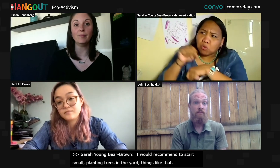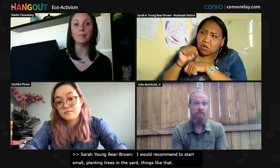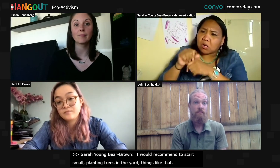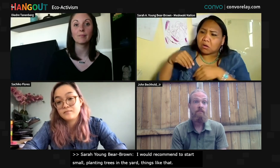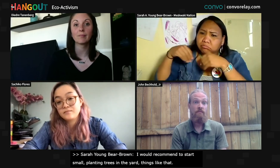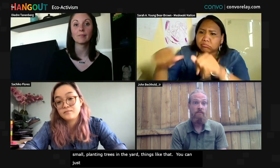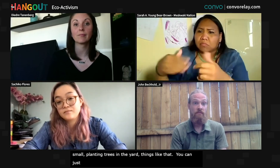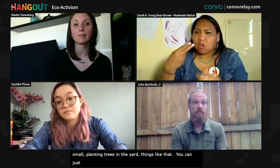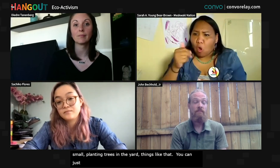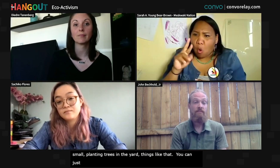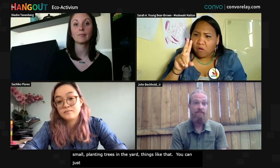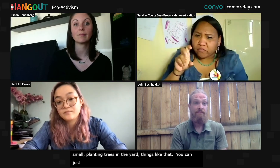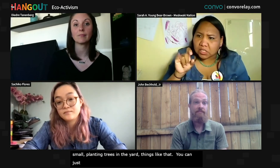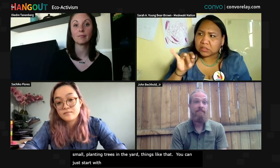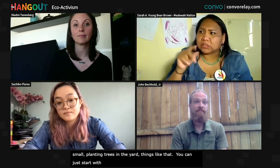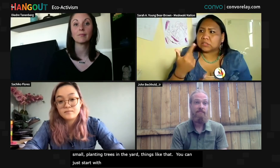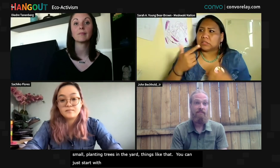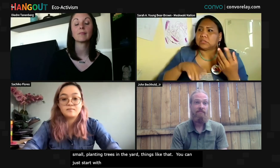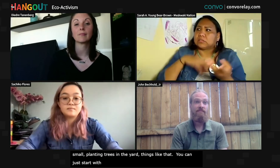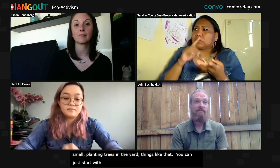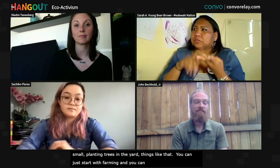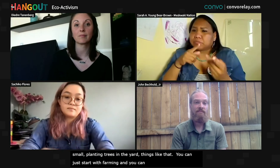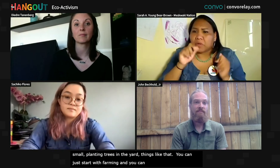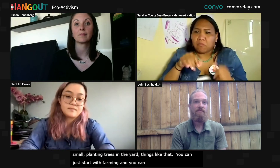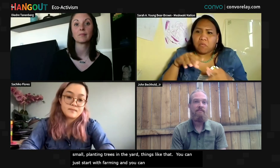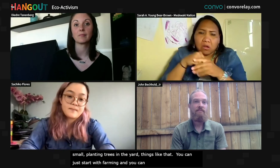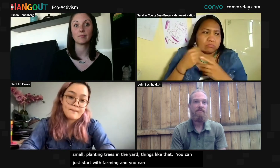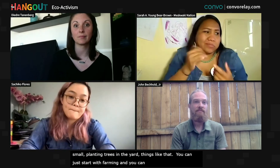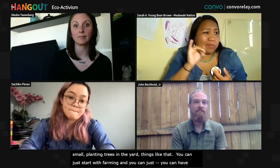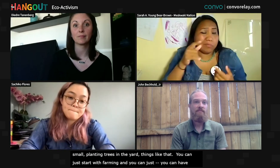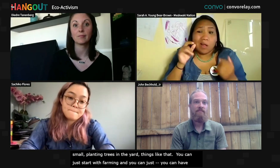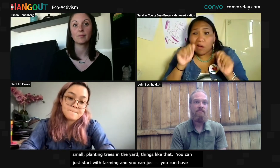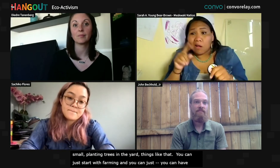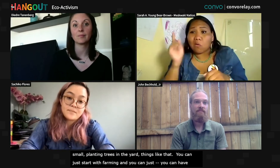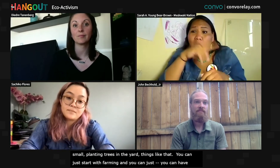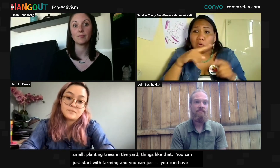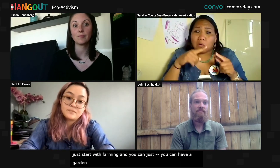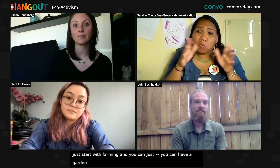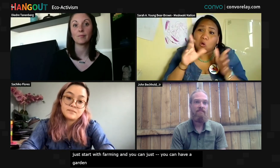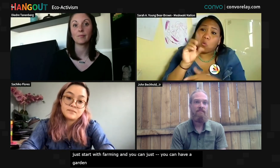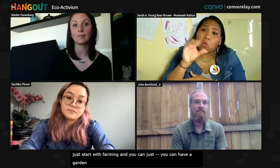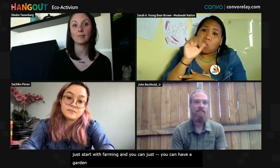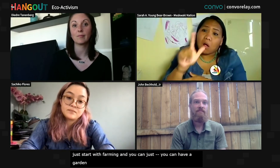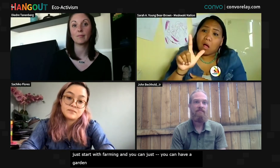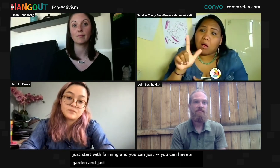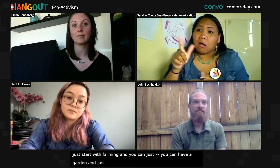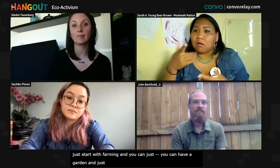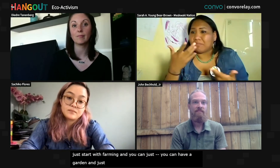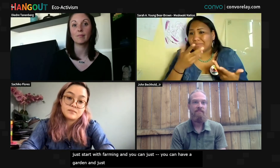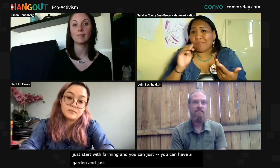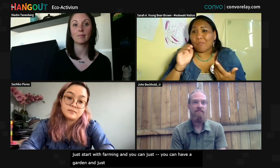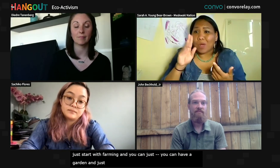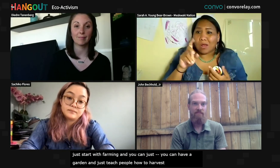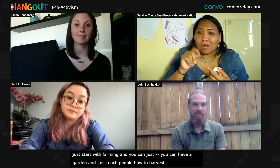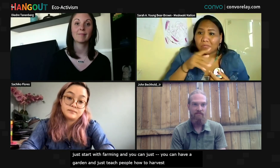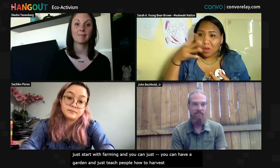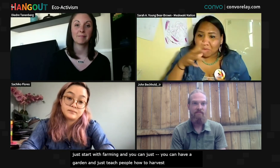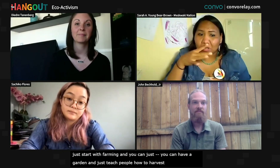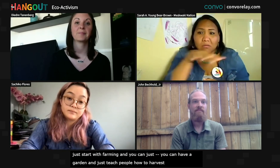farming, and you could have a garden, and you can just teach people how to harvest and plant seeds. You can go to your local